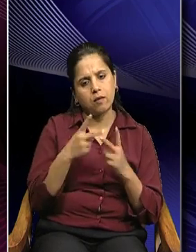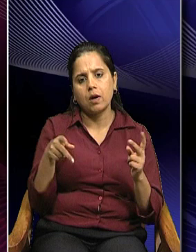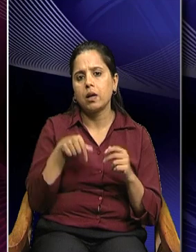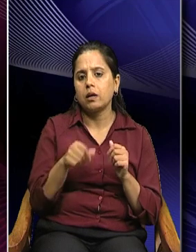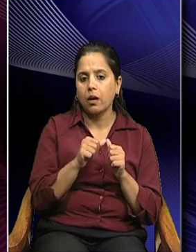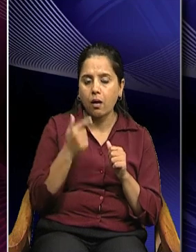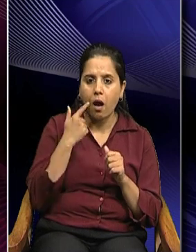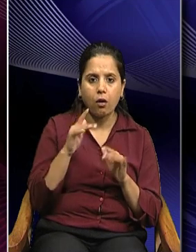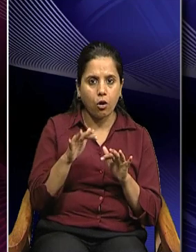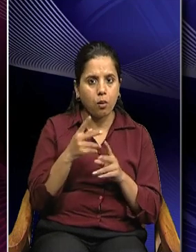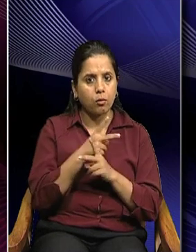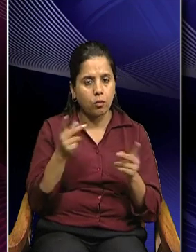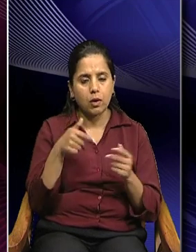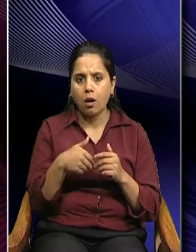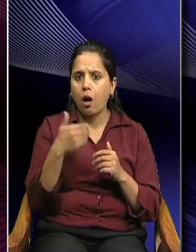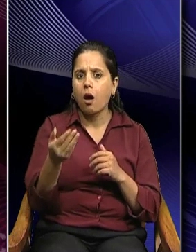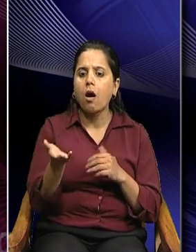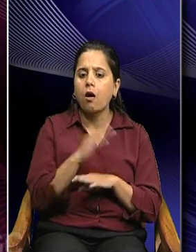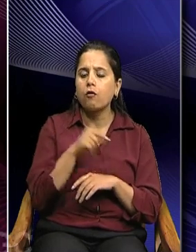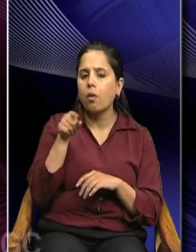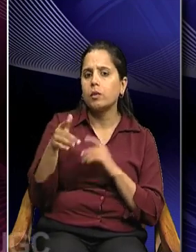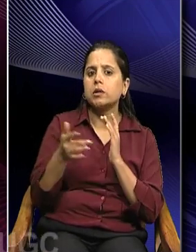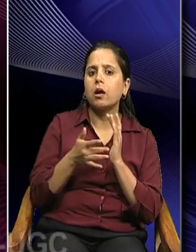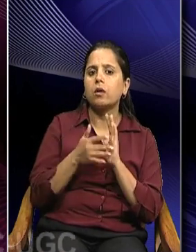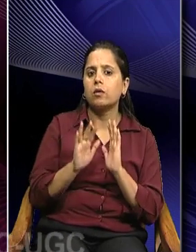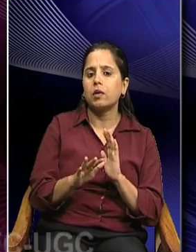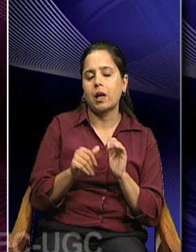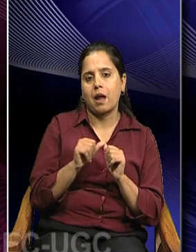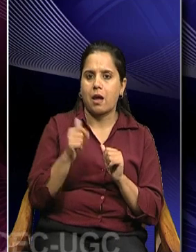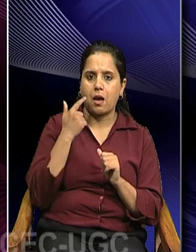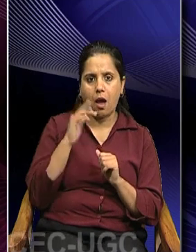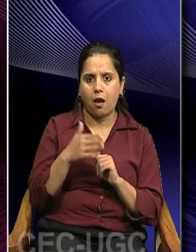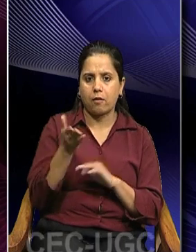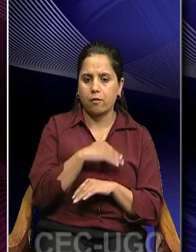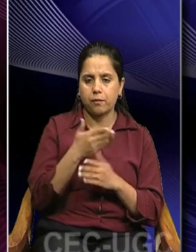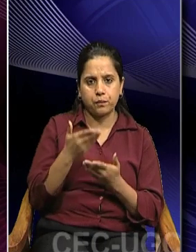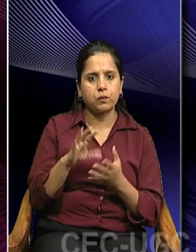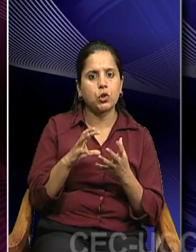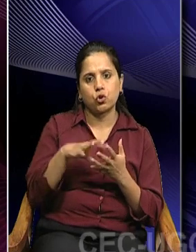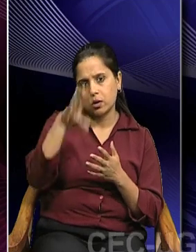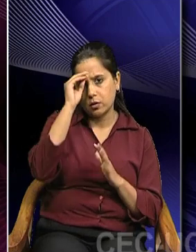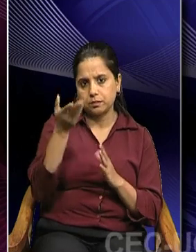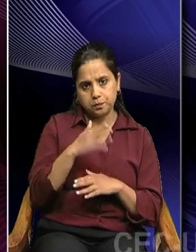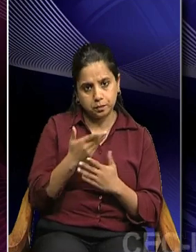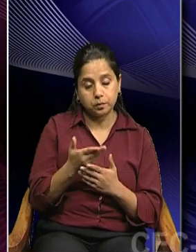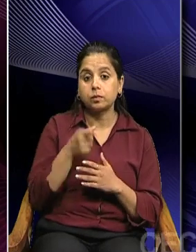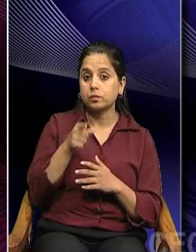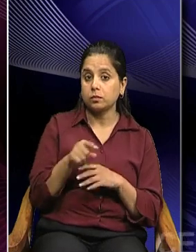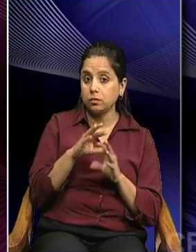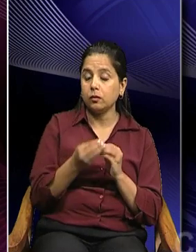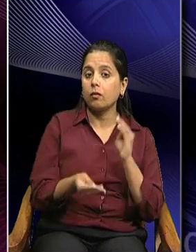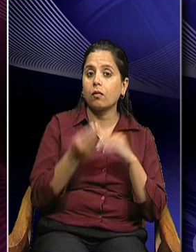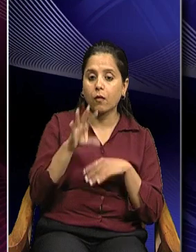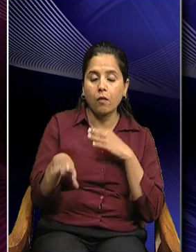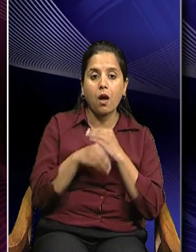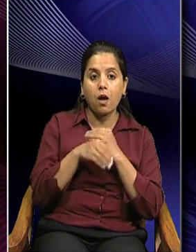which is coming from the technology, that is called artificial intelligence and machine learning. So there is lot of addition to